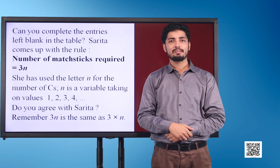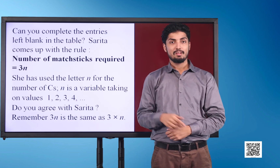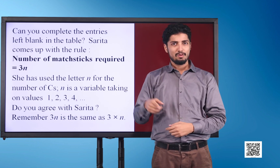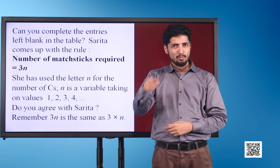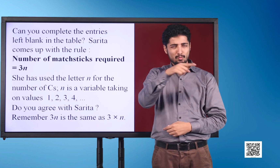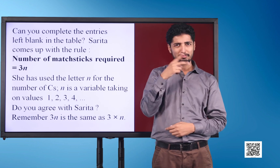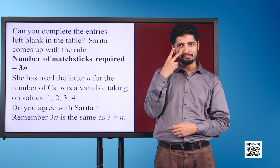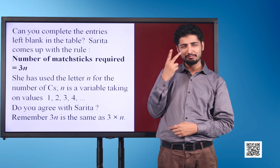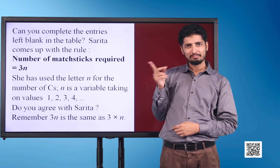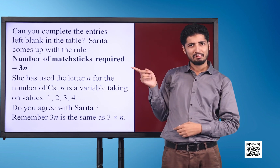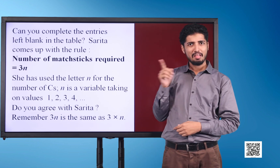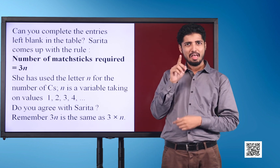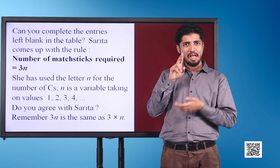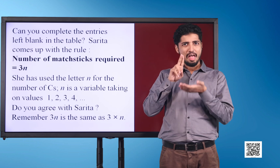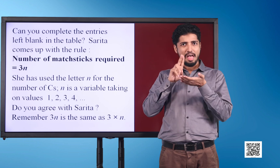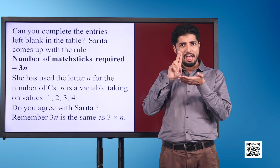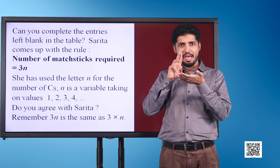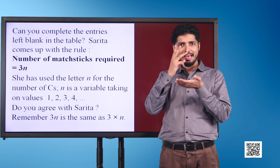Do you agree with Sarita?